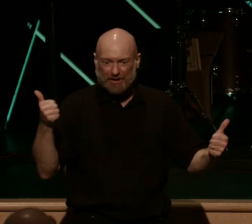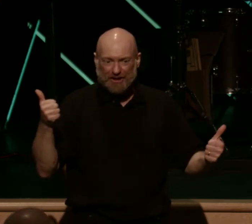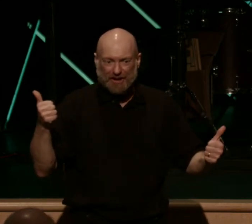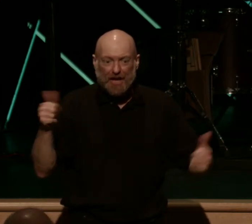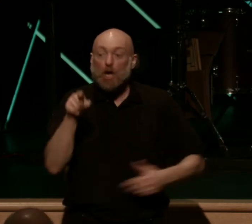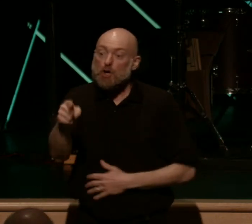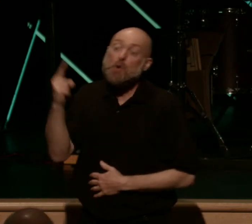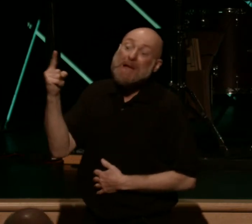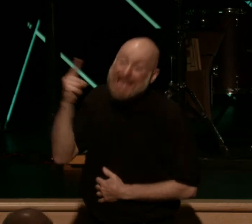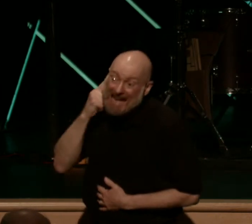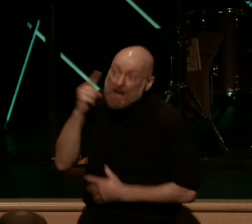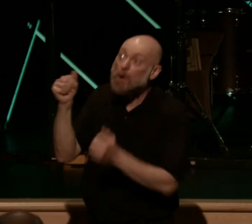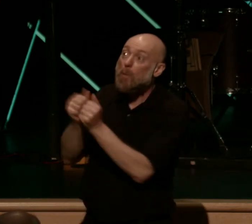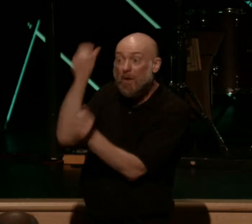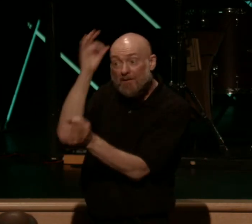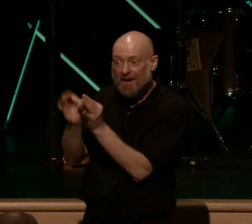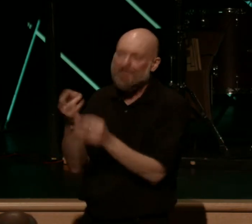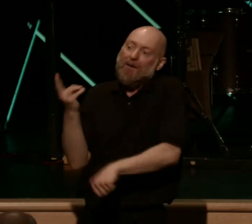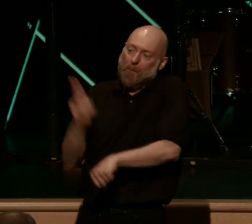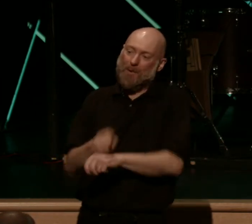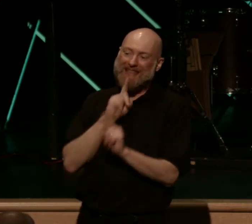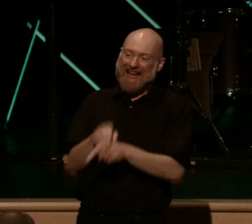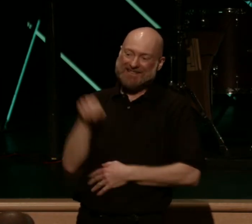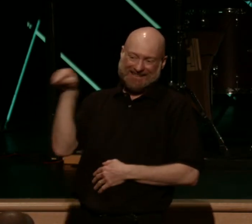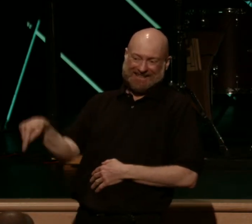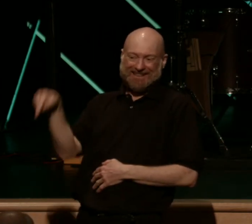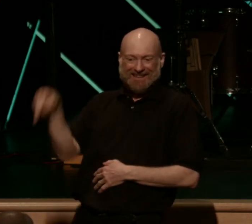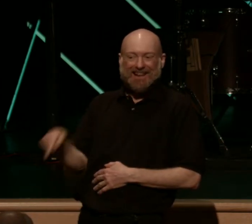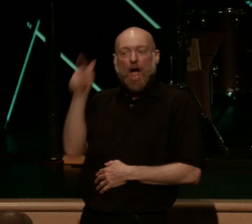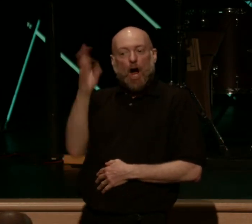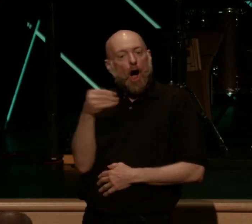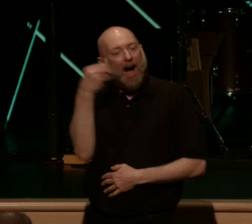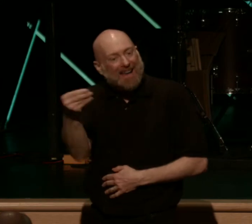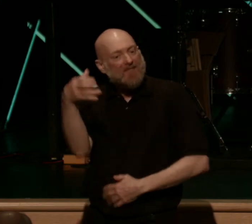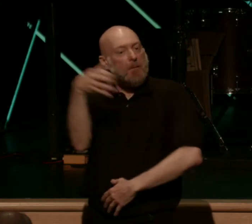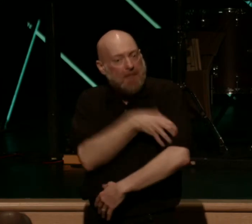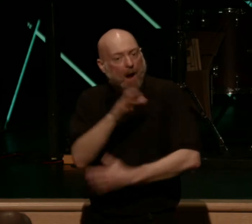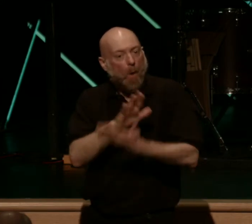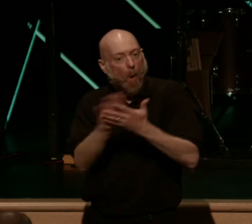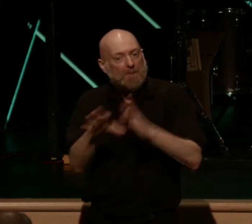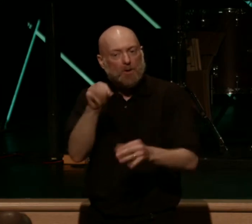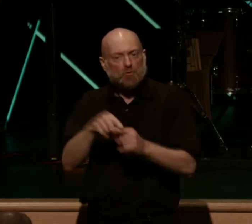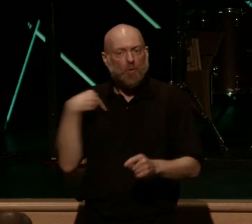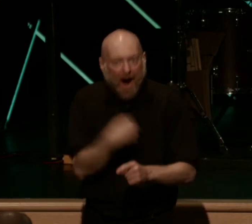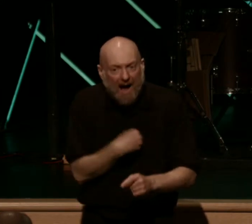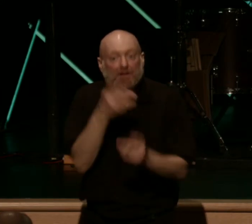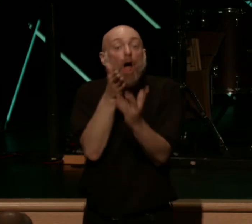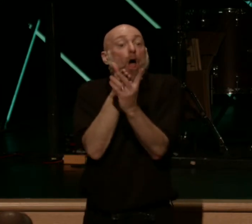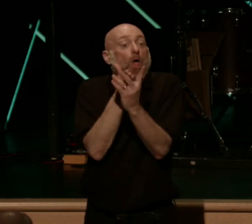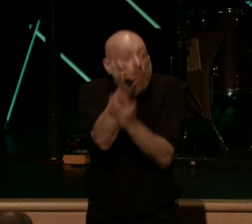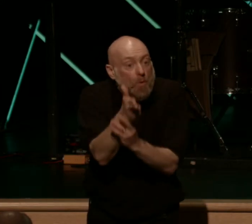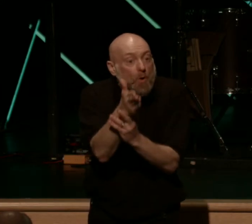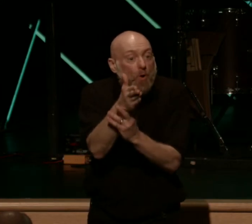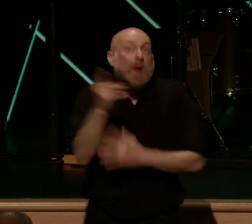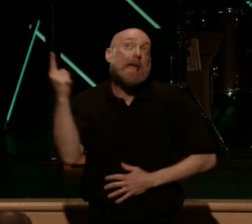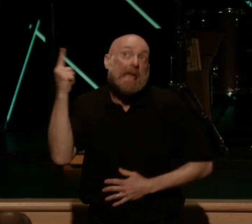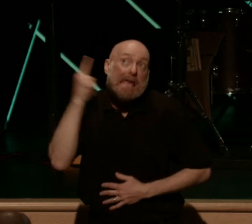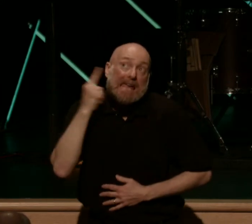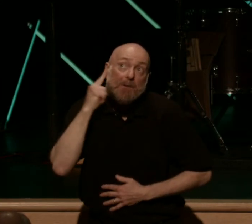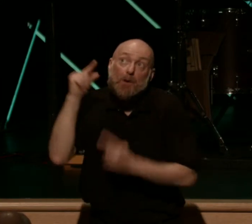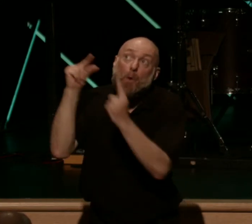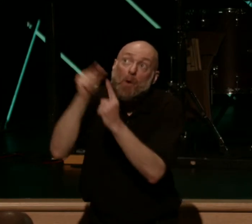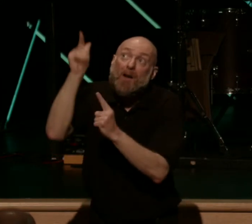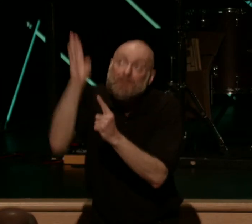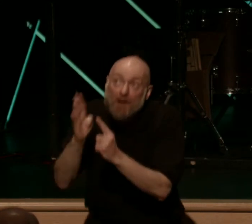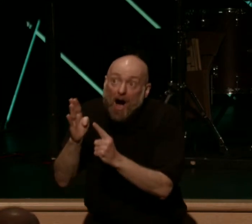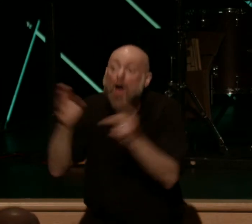with faith. And the answer, of course, is God supplies the power of the Holy Spirit to us through hearing the word